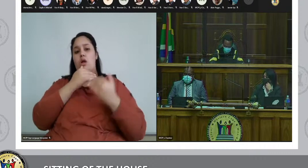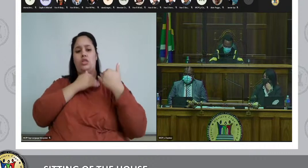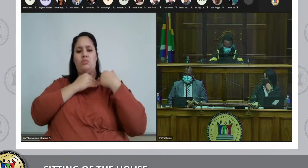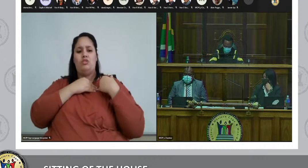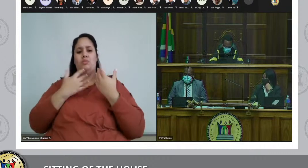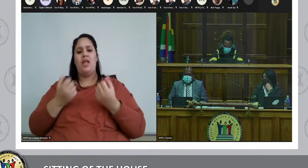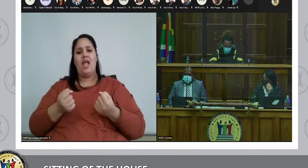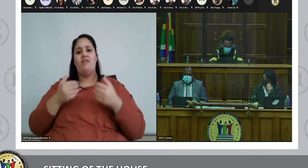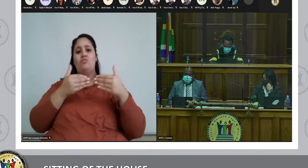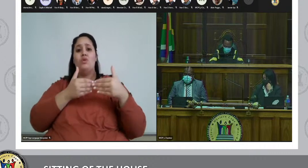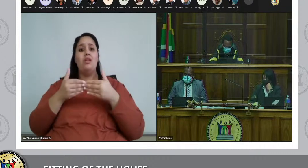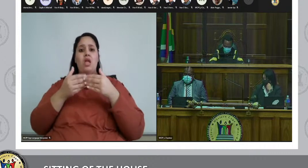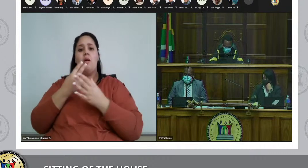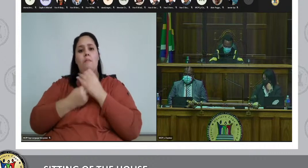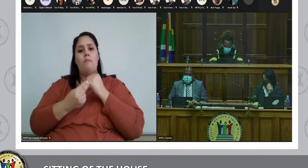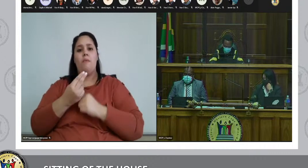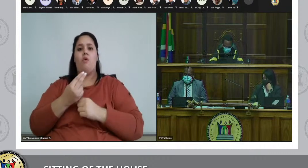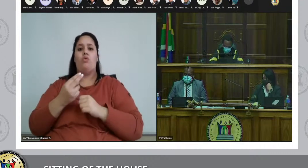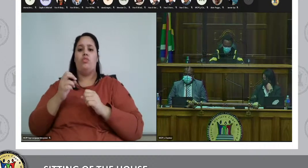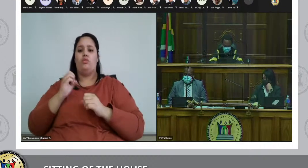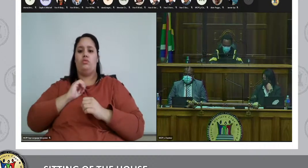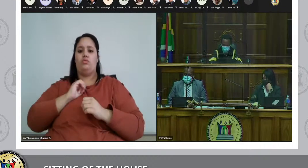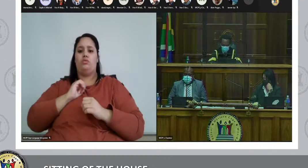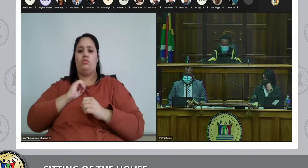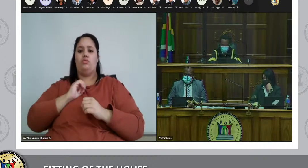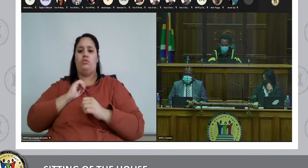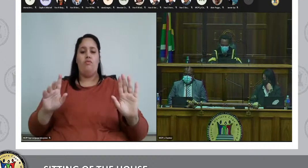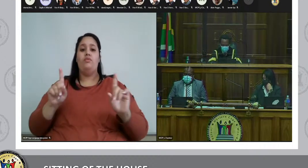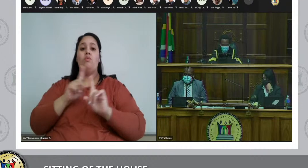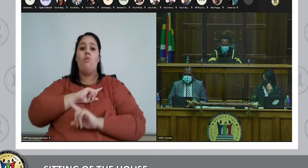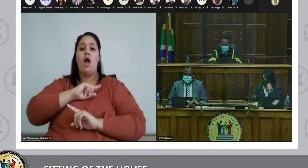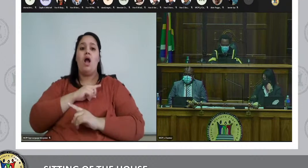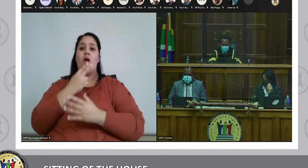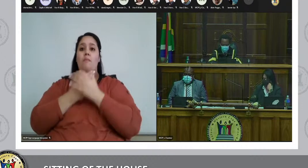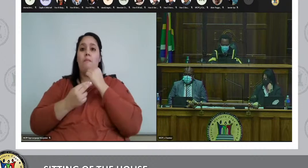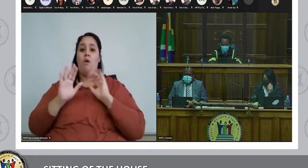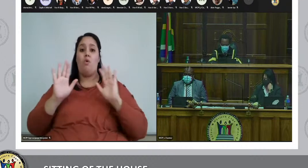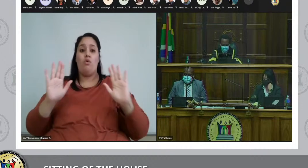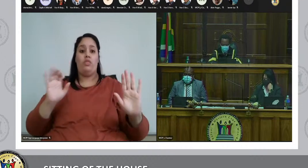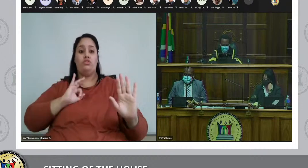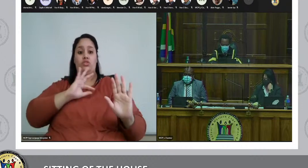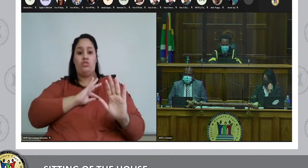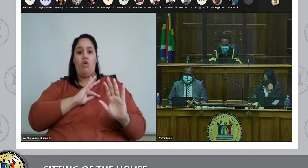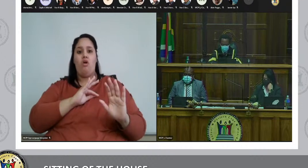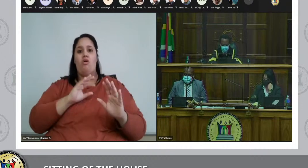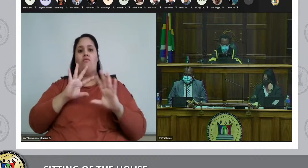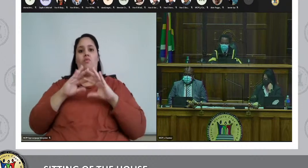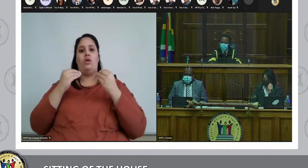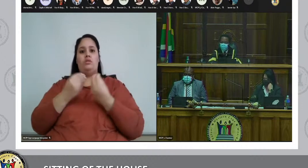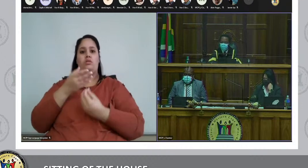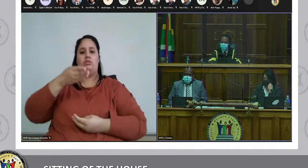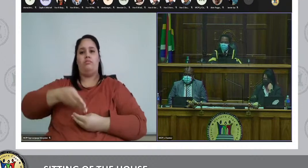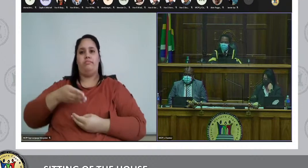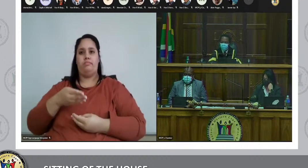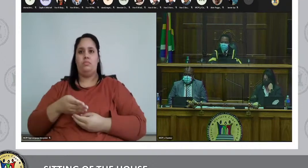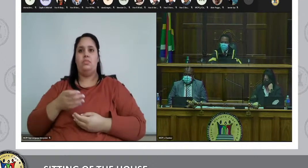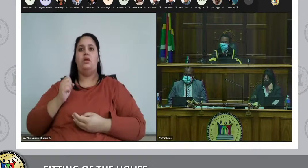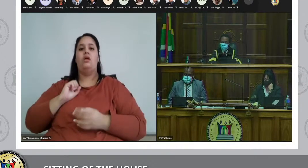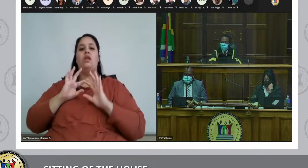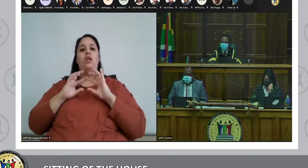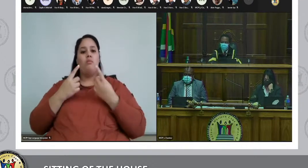care to both the employees, and given that both are employees of the organisation, the